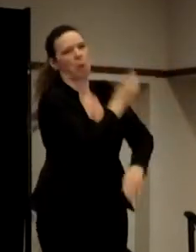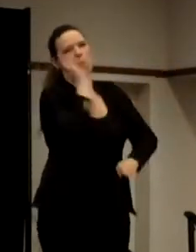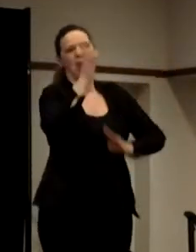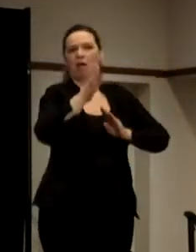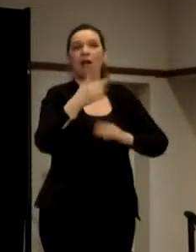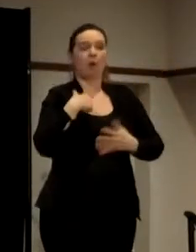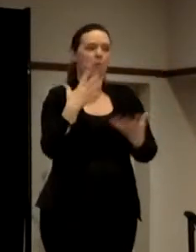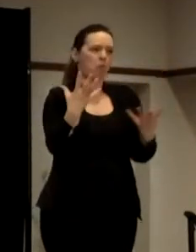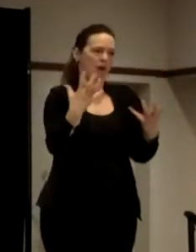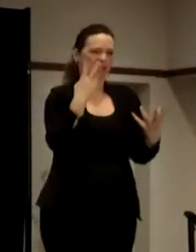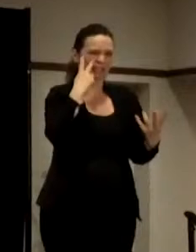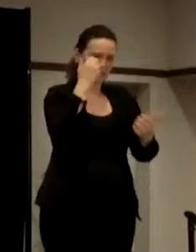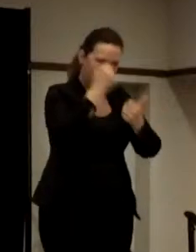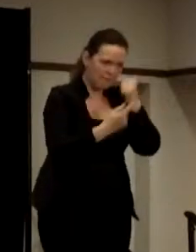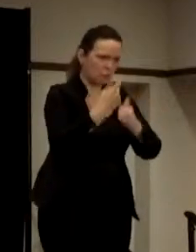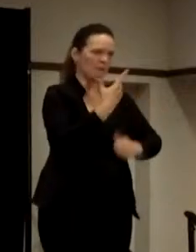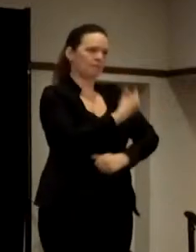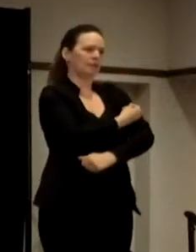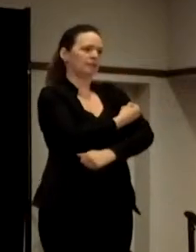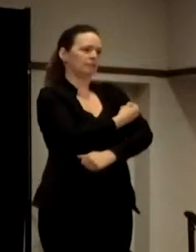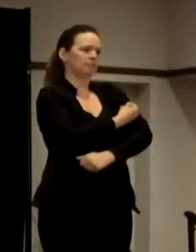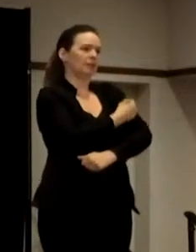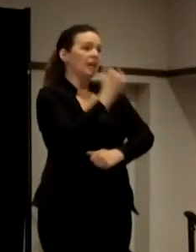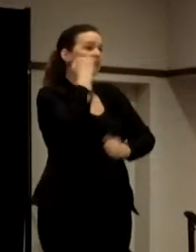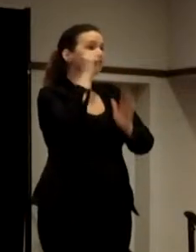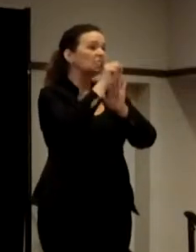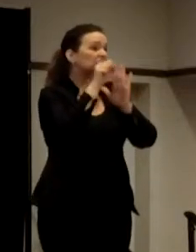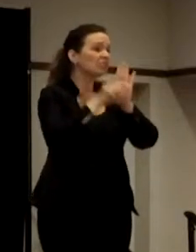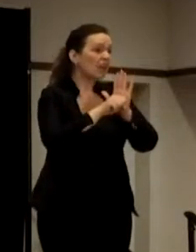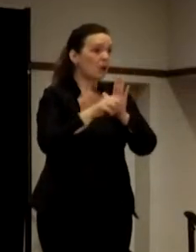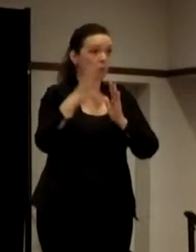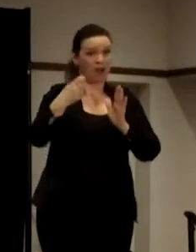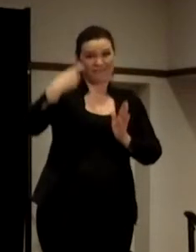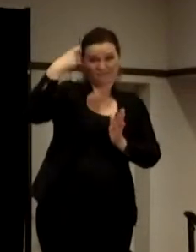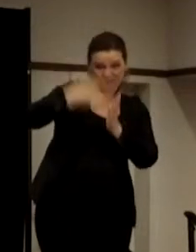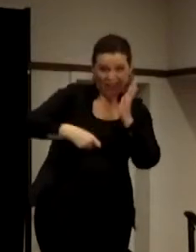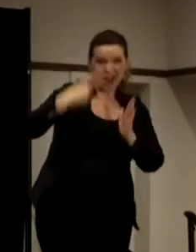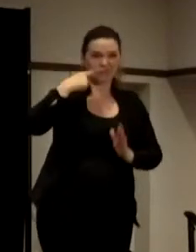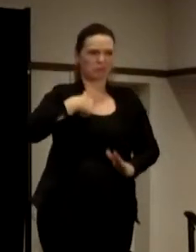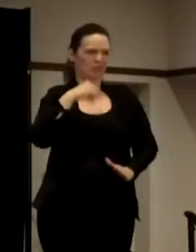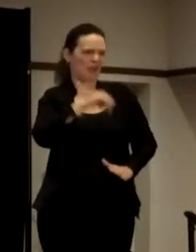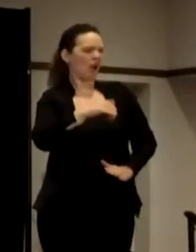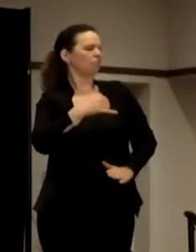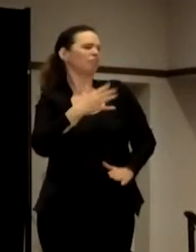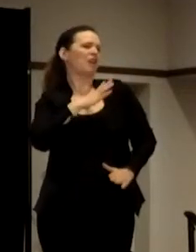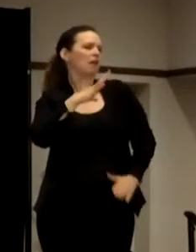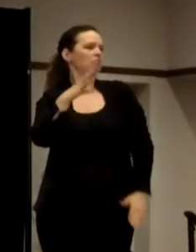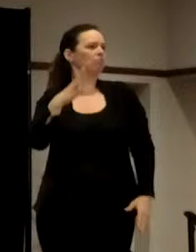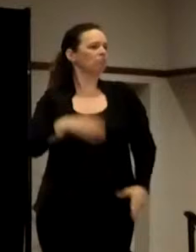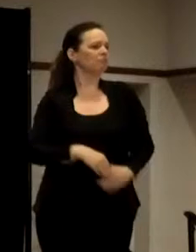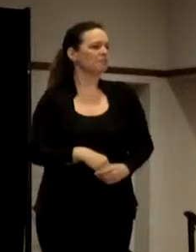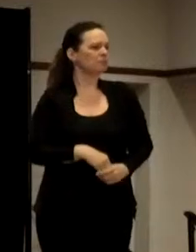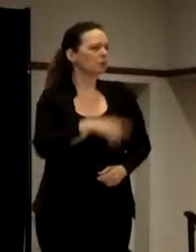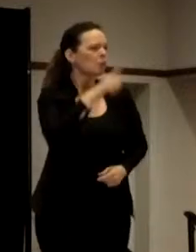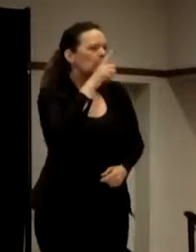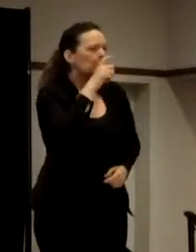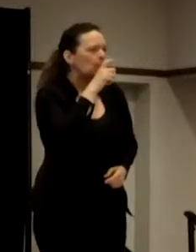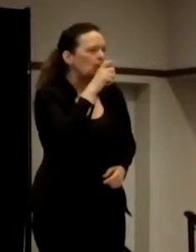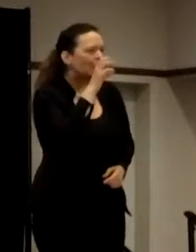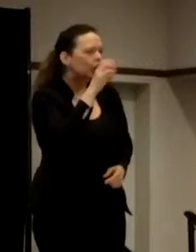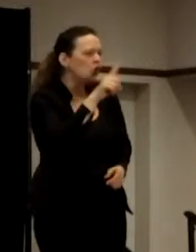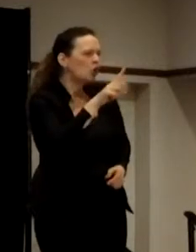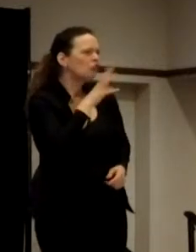But I think that's part of the challenge here, right? So I don't know who Earl is. I don't know who Earl's talking about.